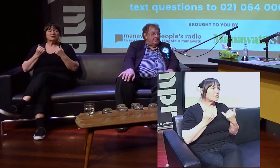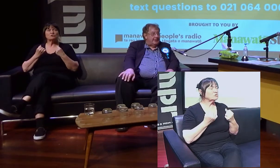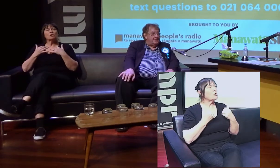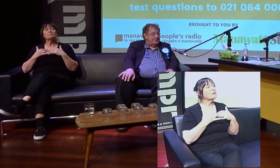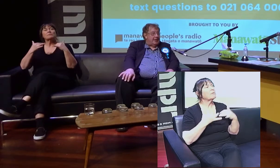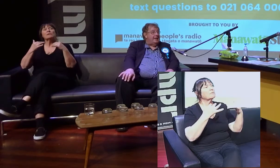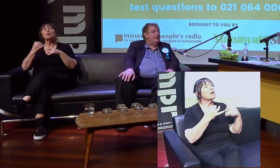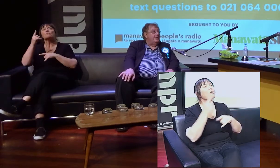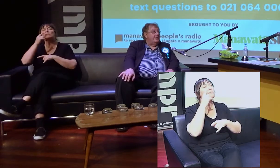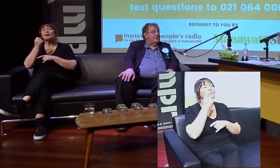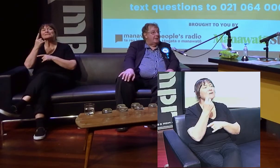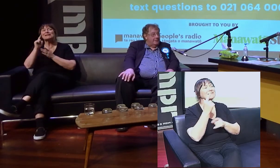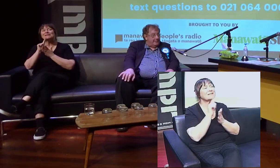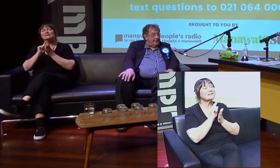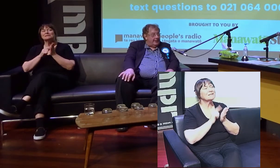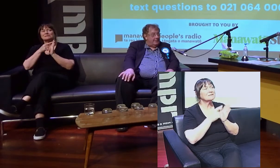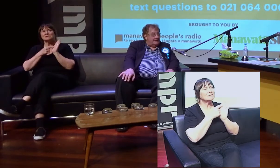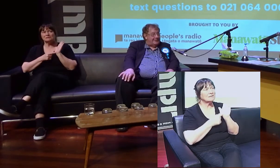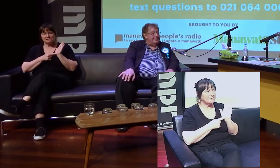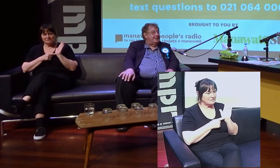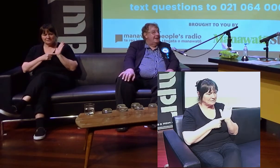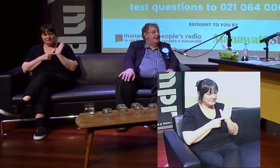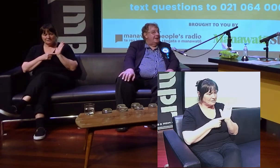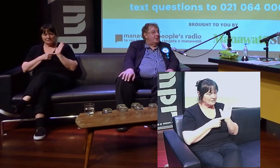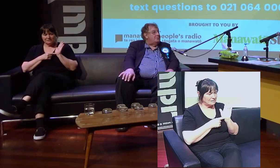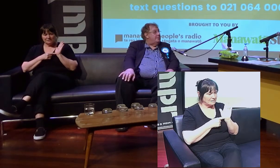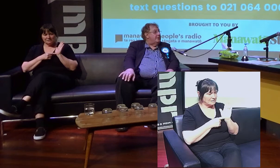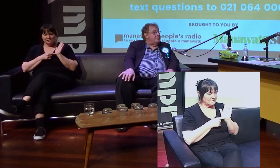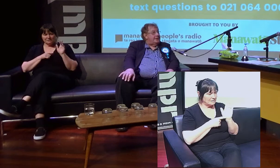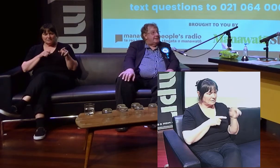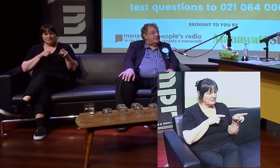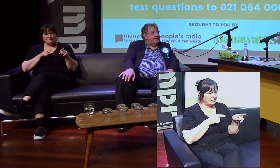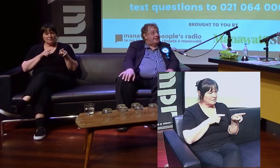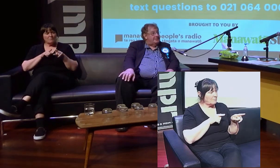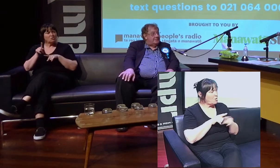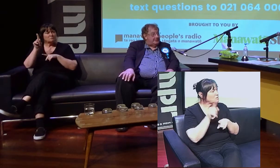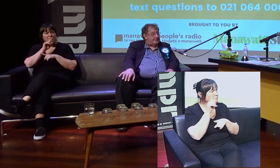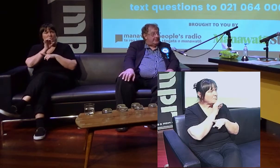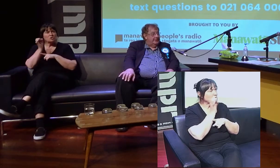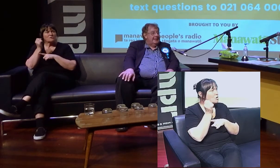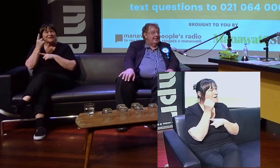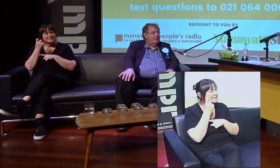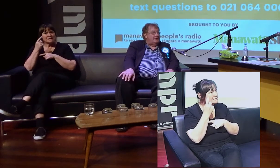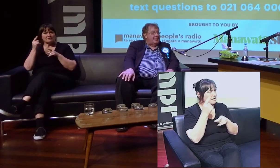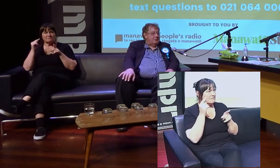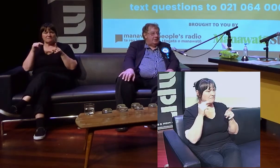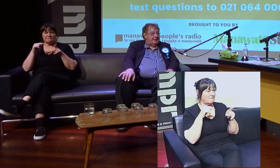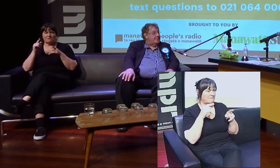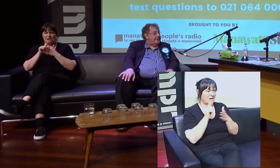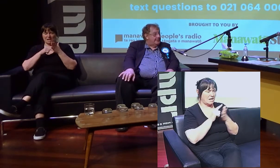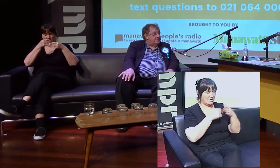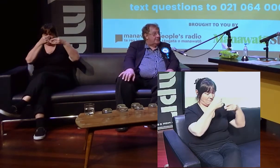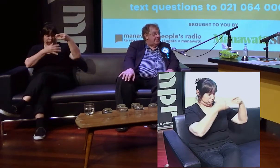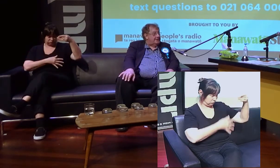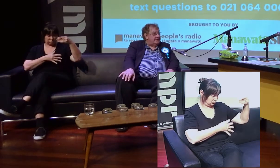what the legislation say, they're quite horrified at what it says, and most people don't really understand the ifs and buts of it. Mm. And when you start talking to them